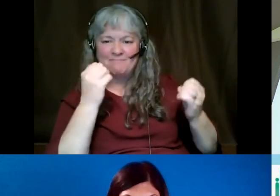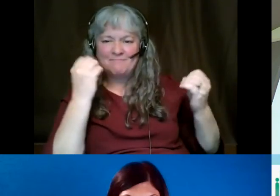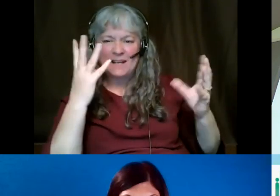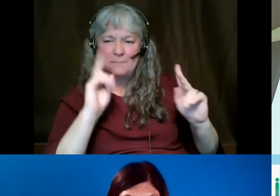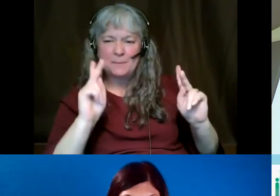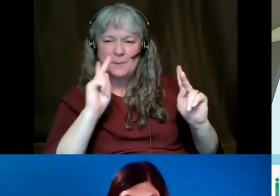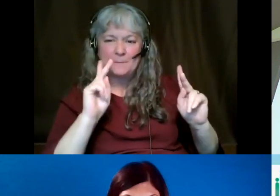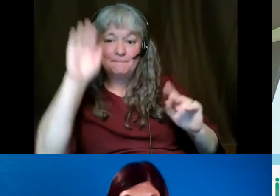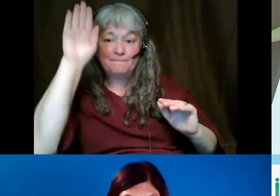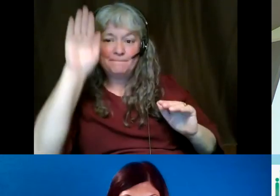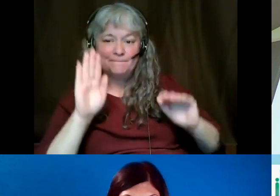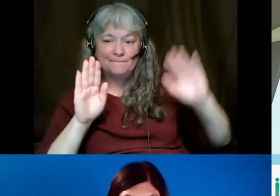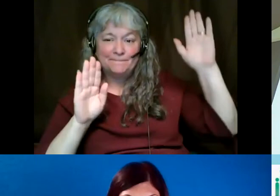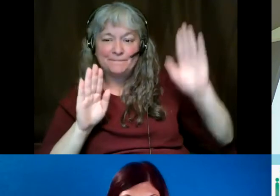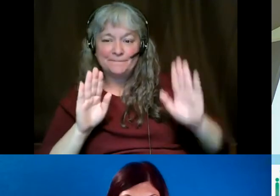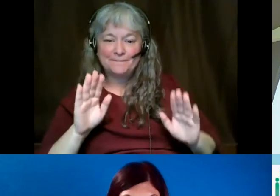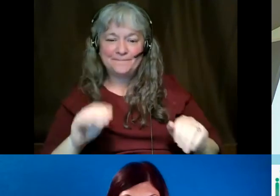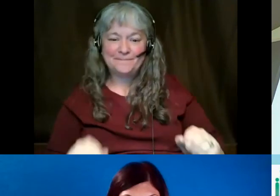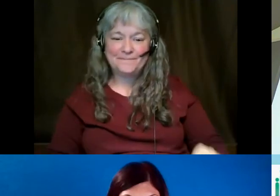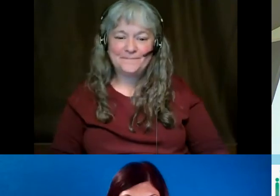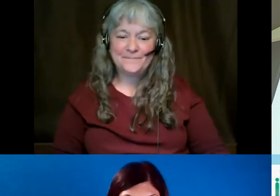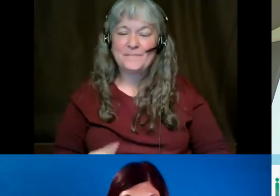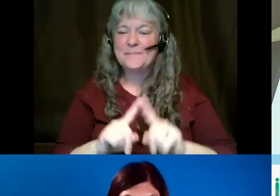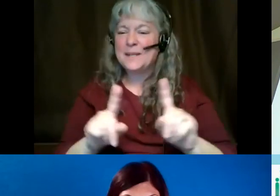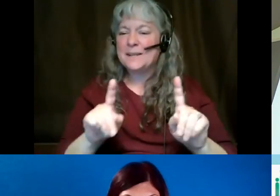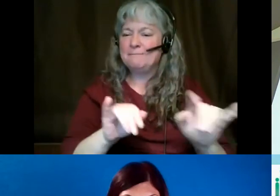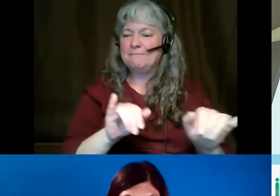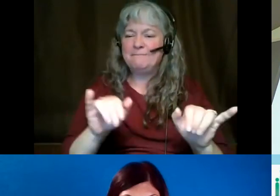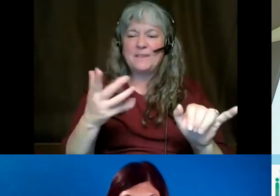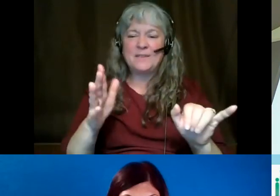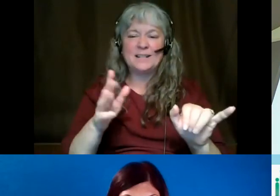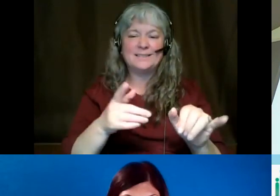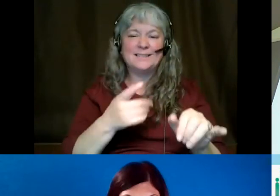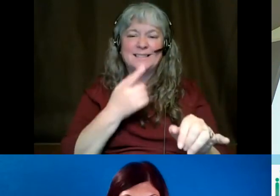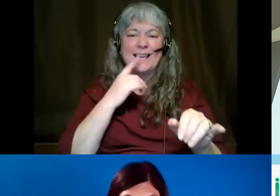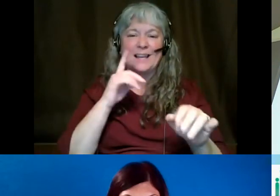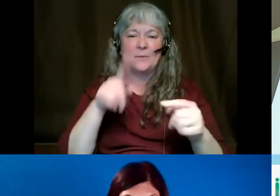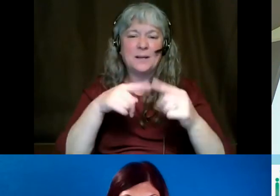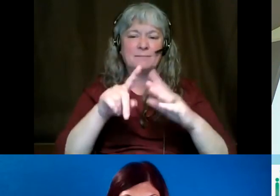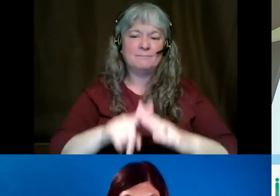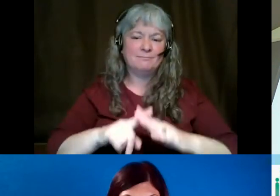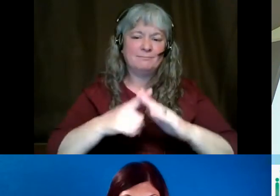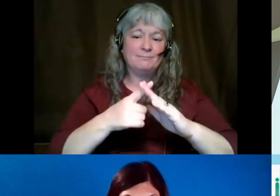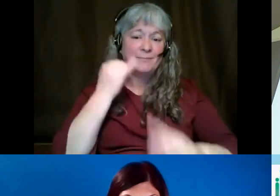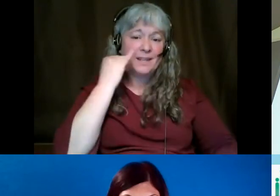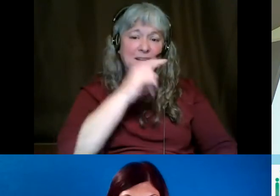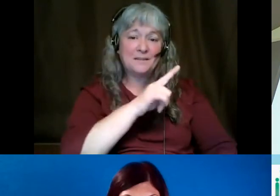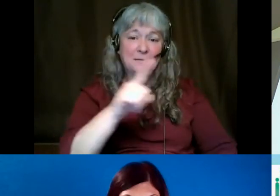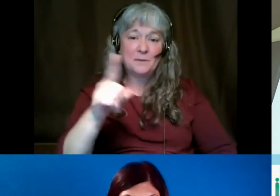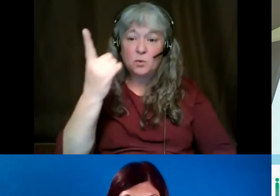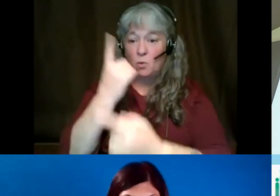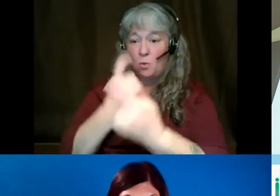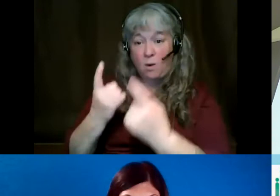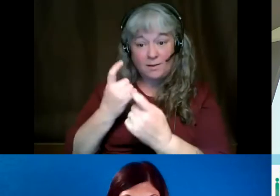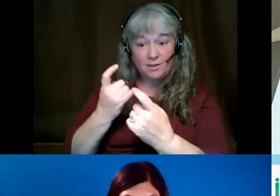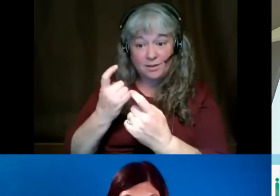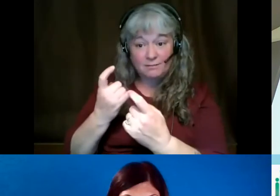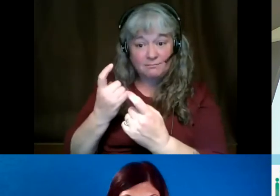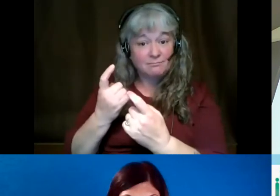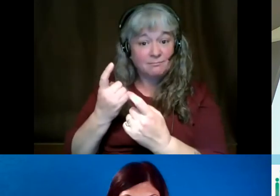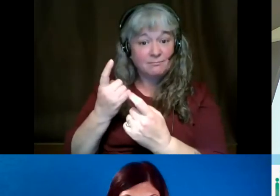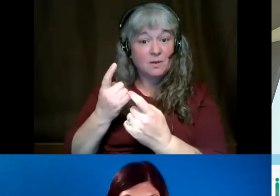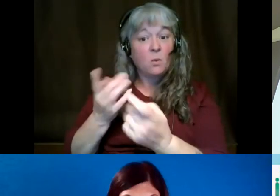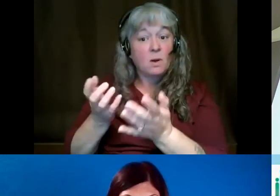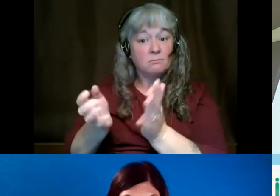But as we said in the Zoom orientation, if you have a question, either for Jen or about your own life you want to